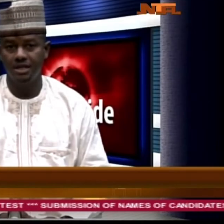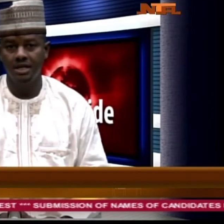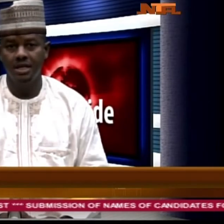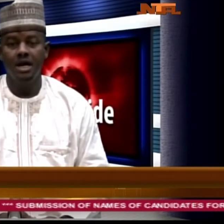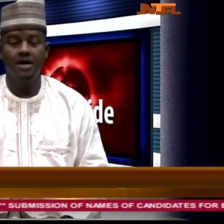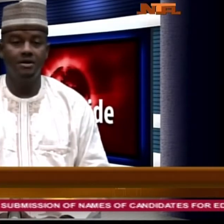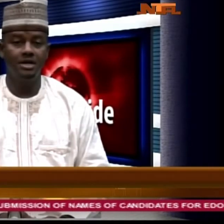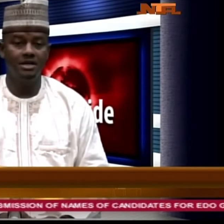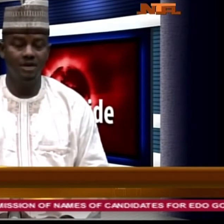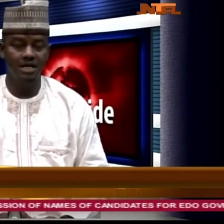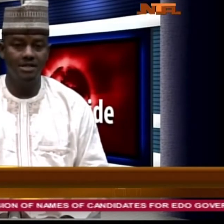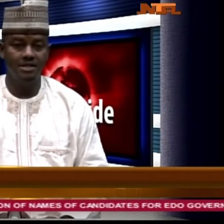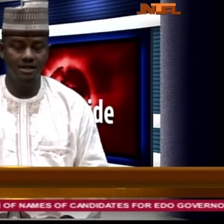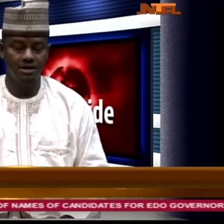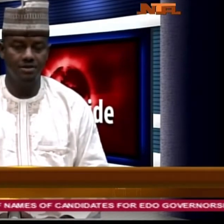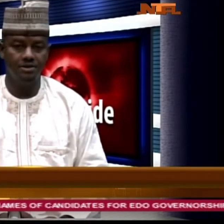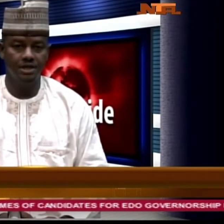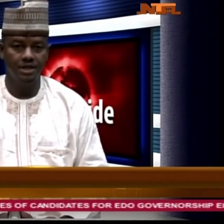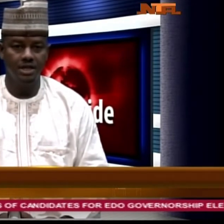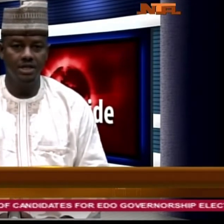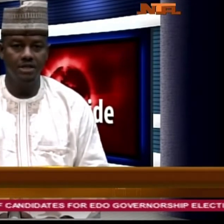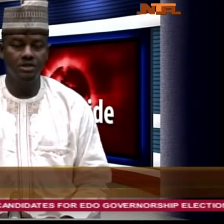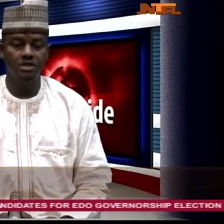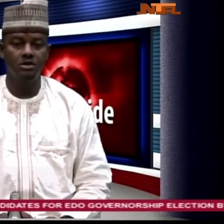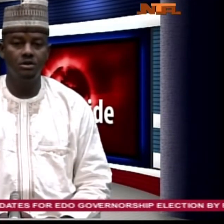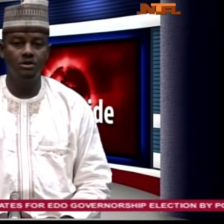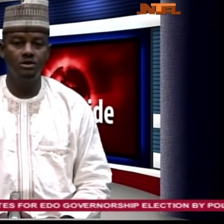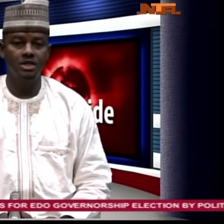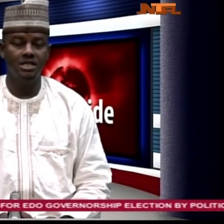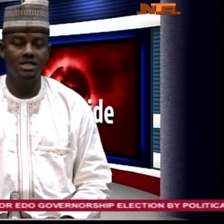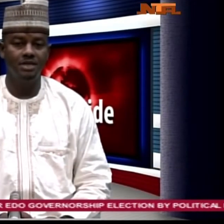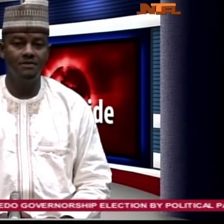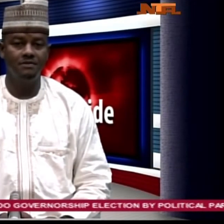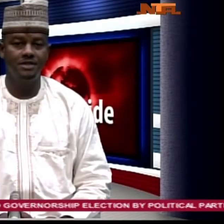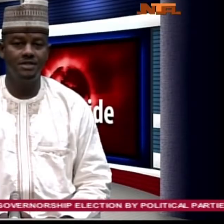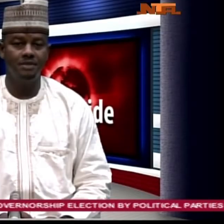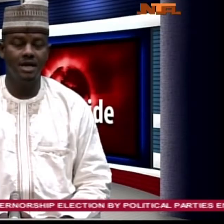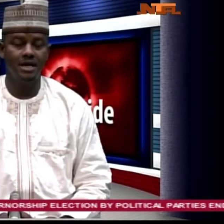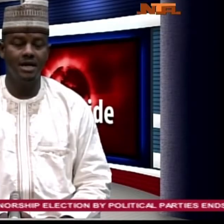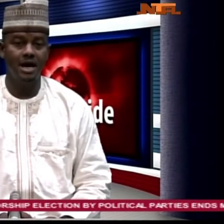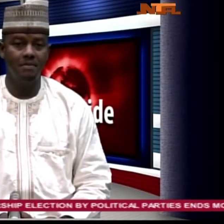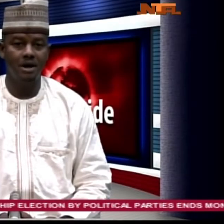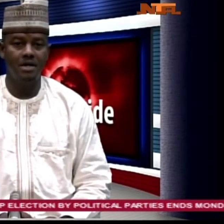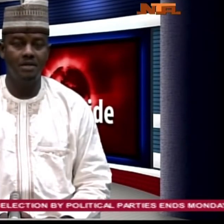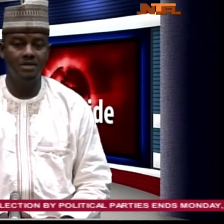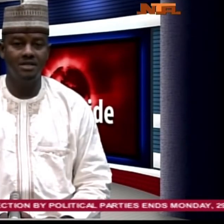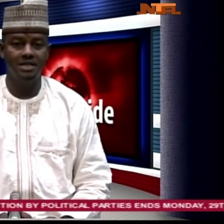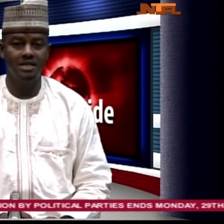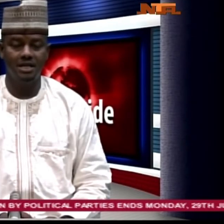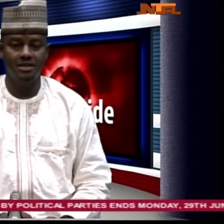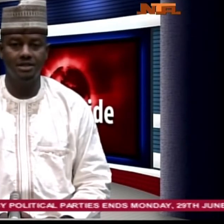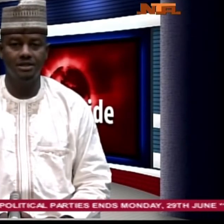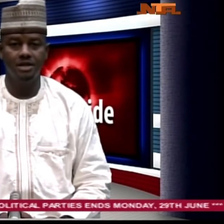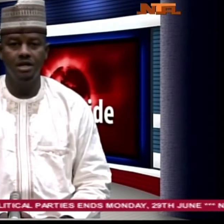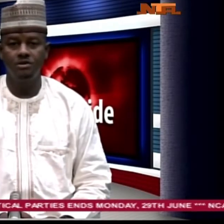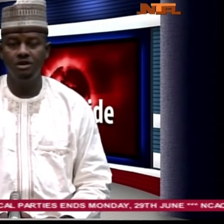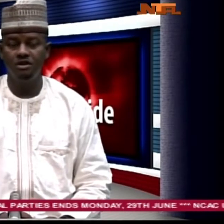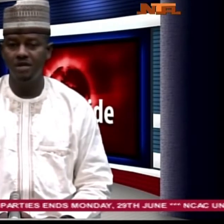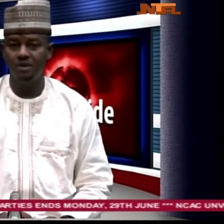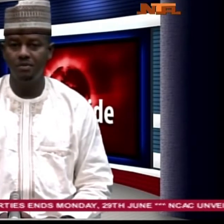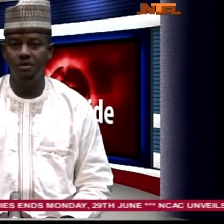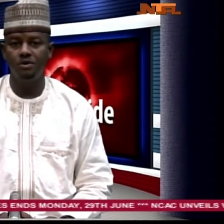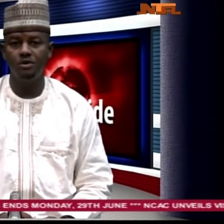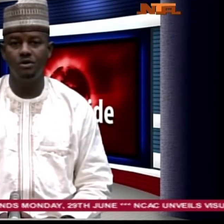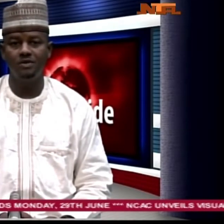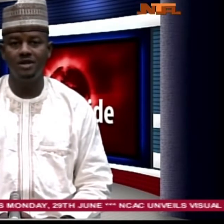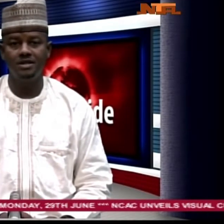insurgency and other criminalities in the country. This was disclosed during a sympathy visit by a high-powered presidential delegation to government